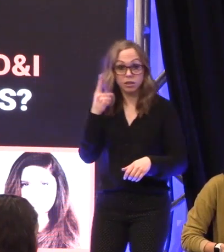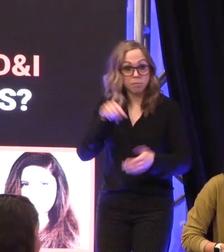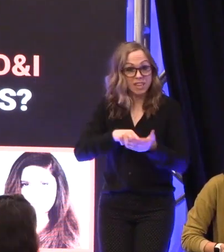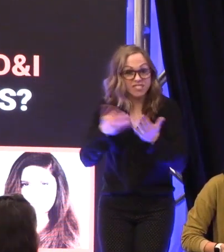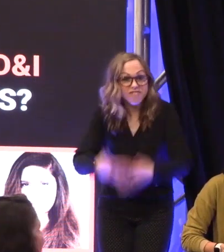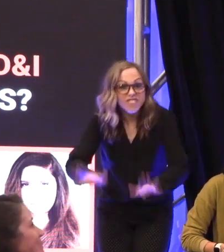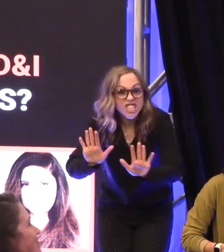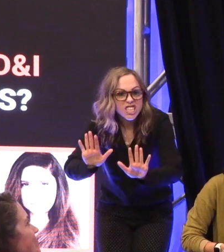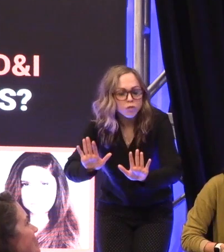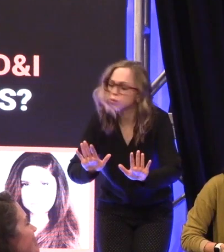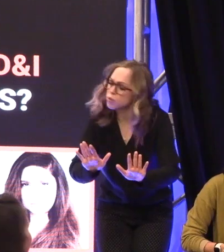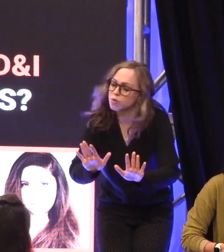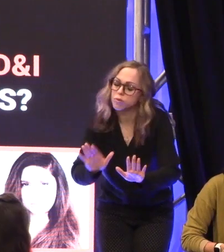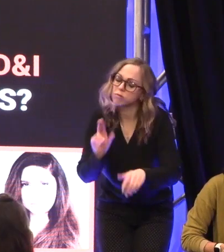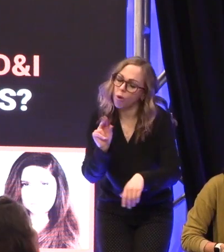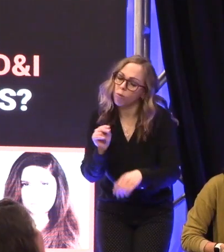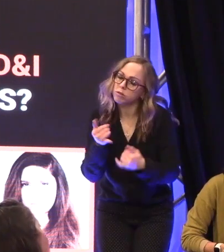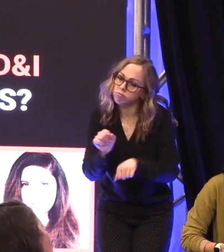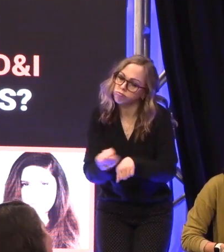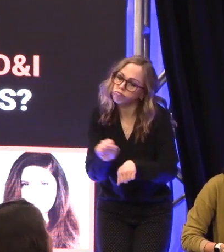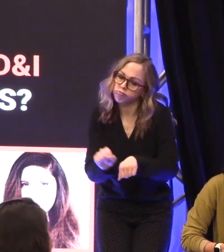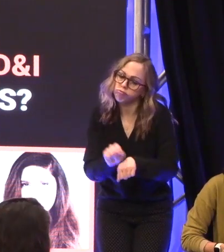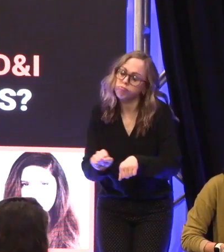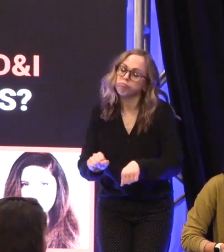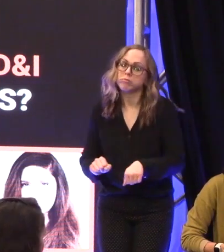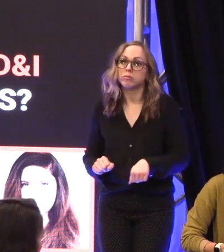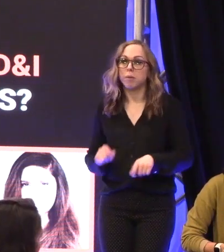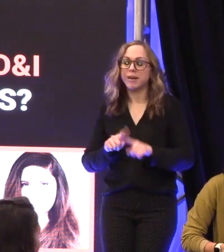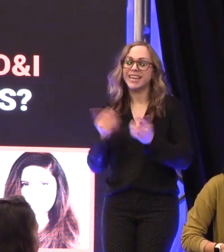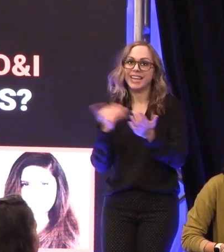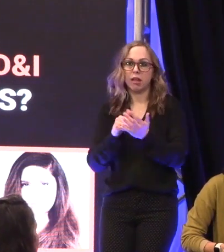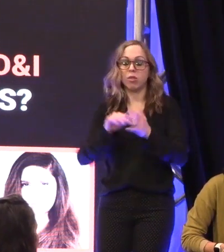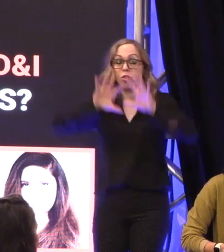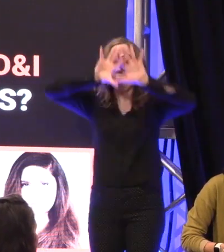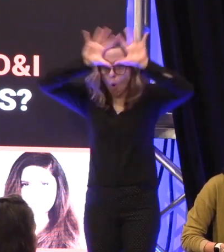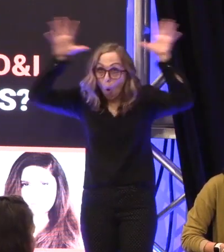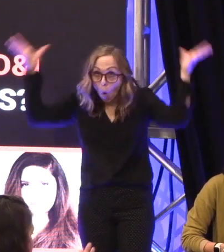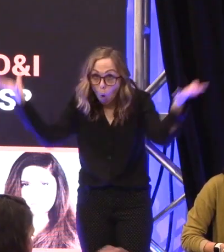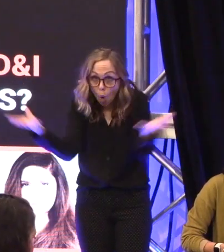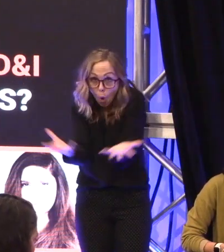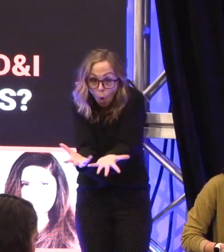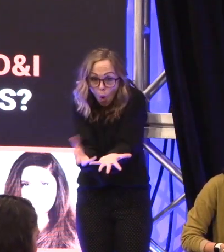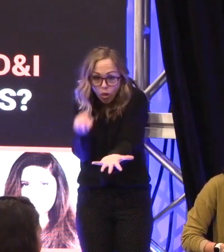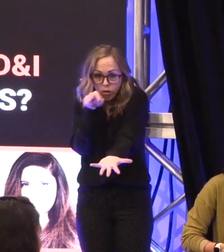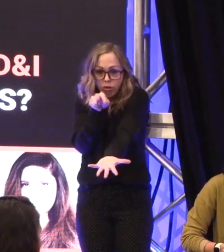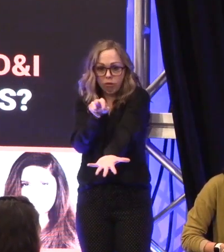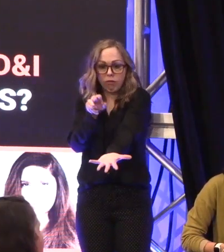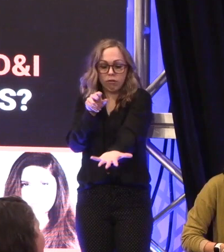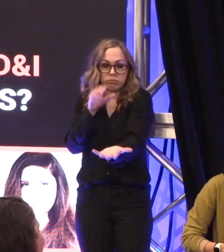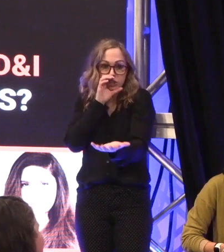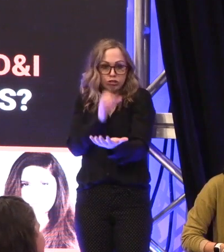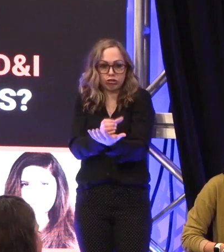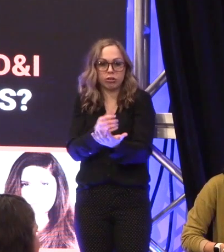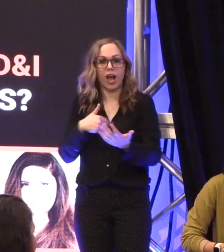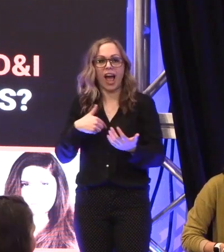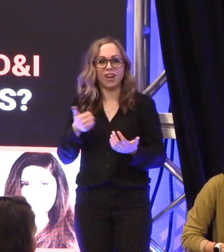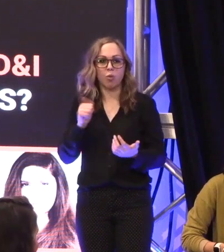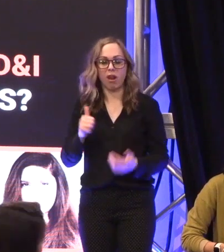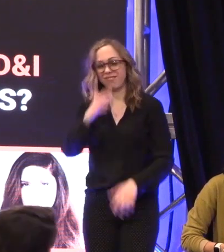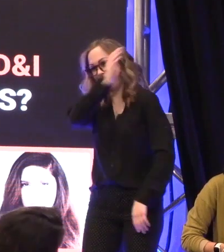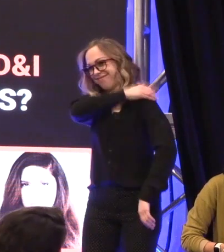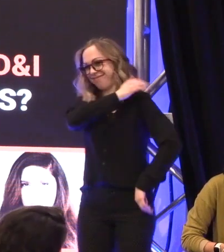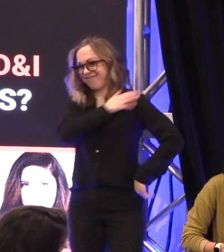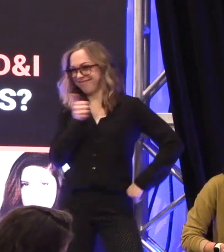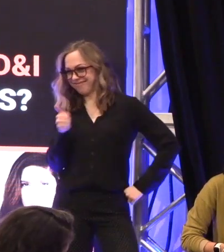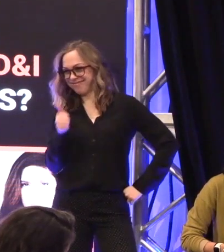Are we done? No, we're not. But I think we have to look at the full package and the full picture. And so I'm not going to sit here and pat ourselves on the